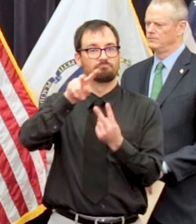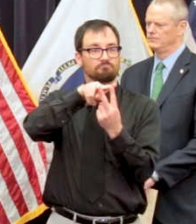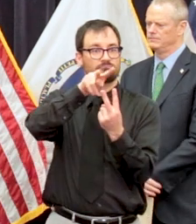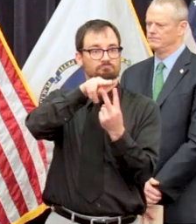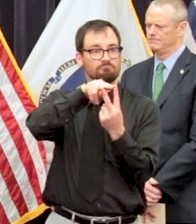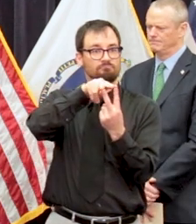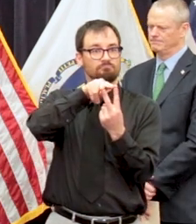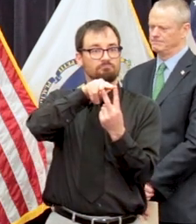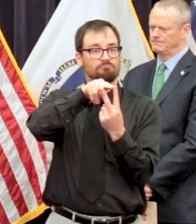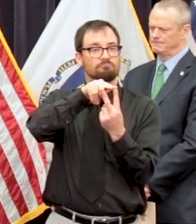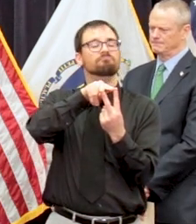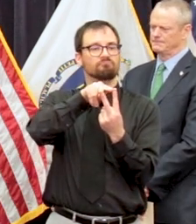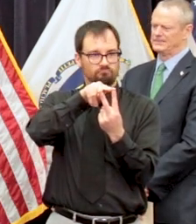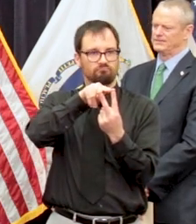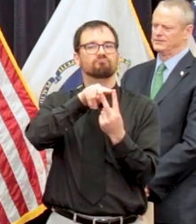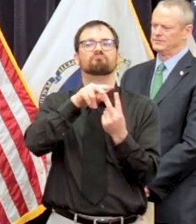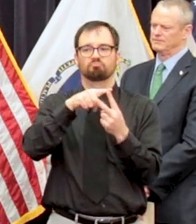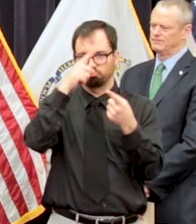the testing process.